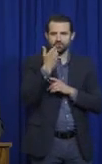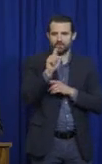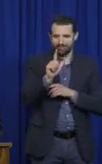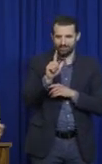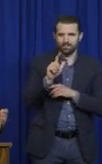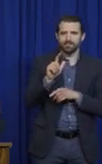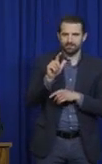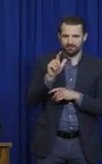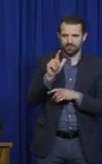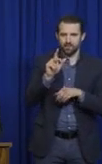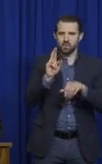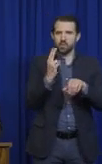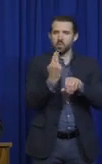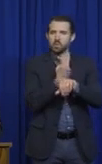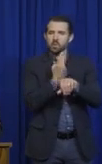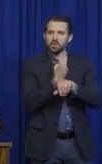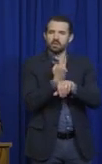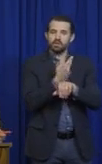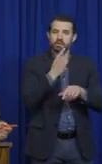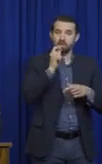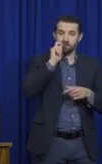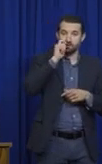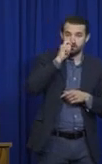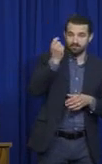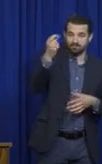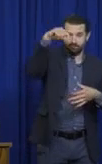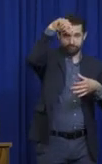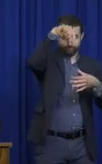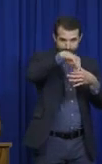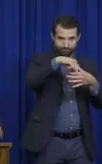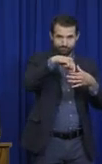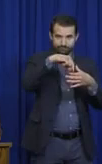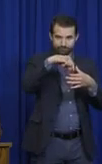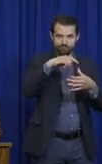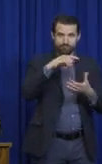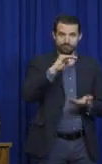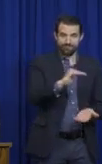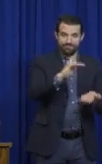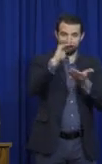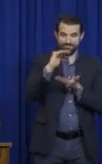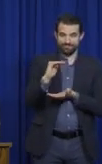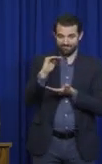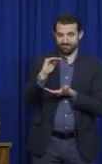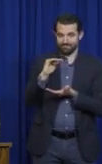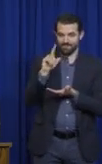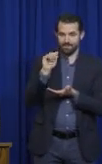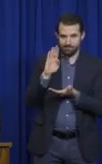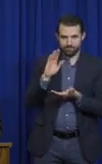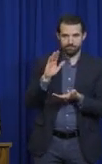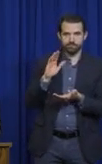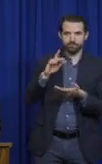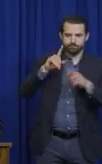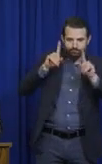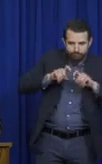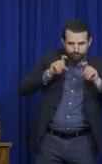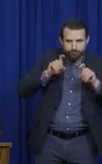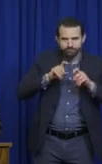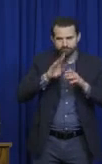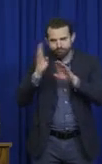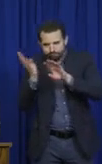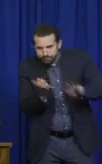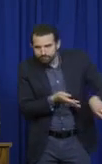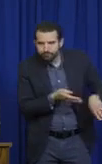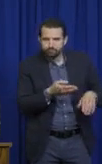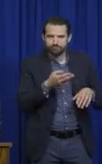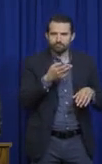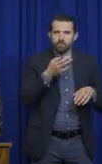is used to transport the swabs to our laboratory or to any laboratory for testing. It's called viral transport